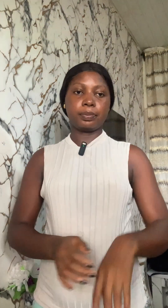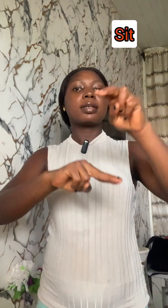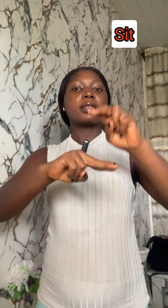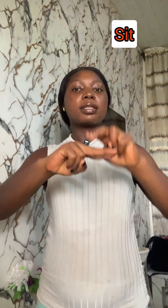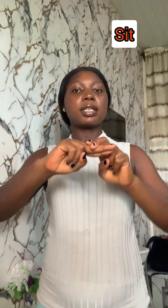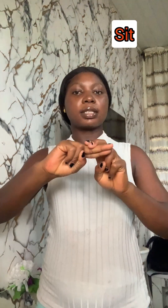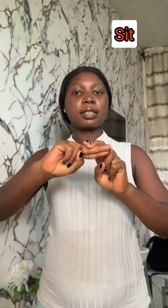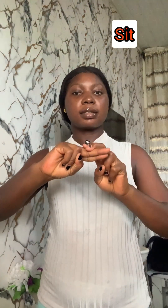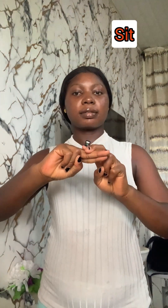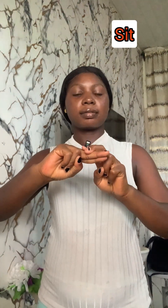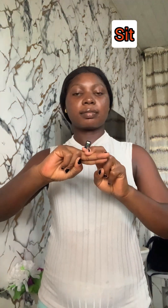Sit.